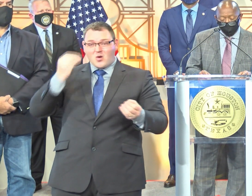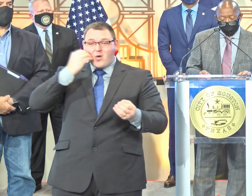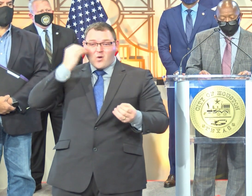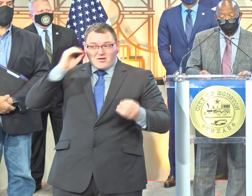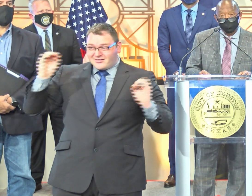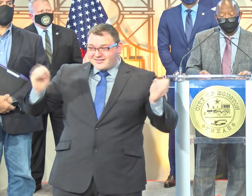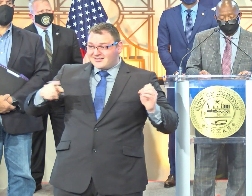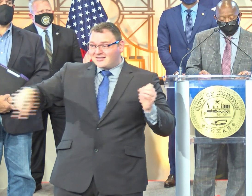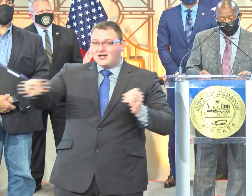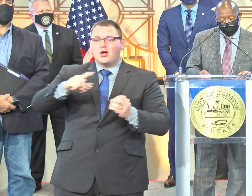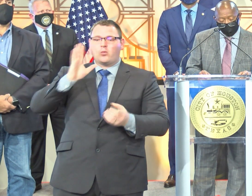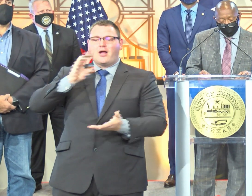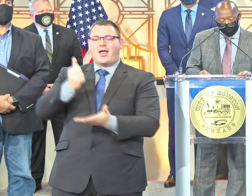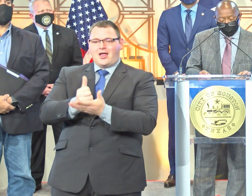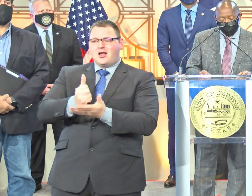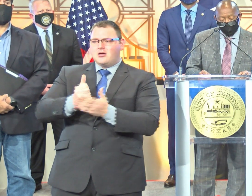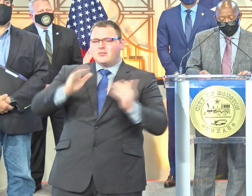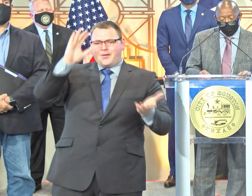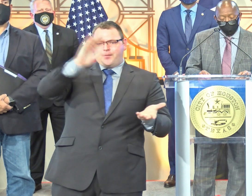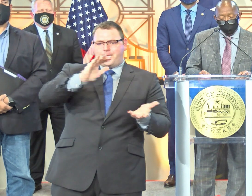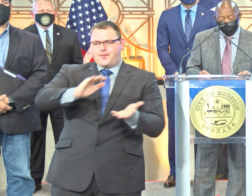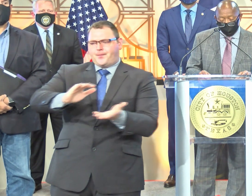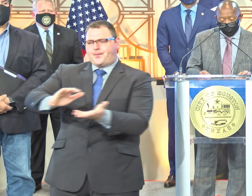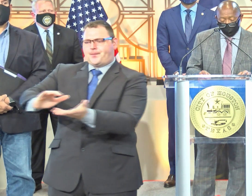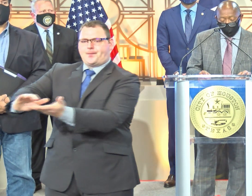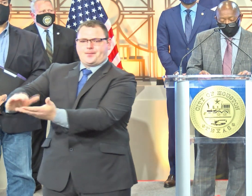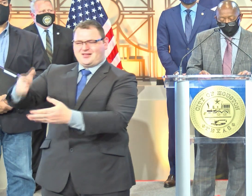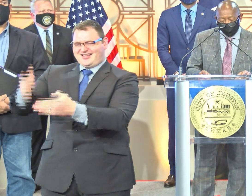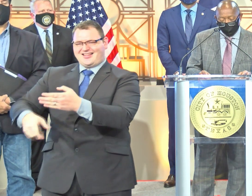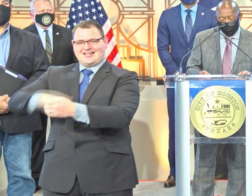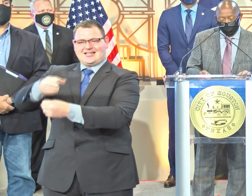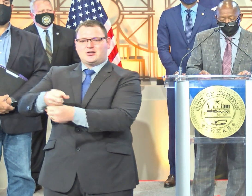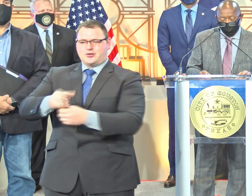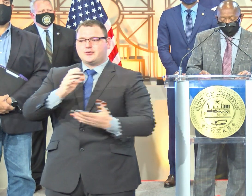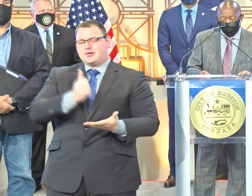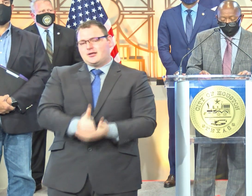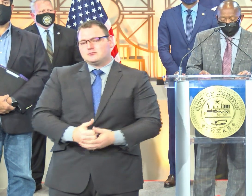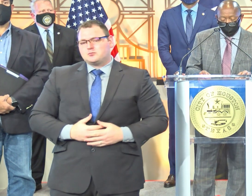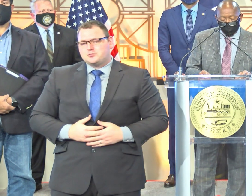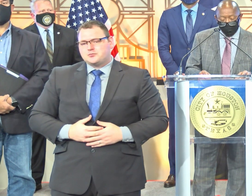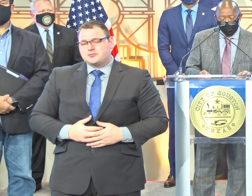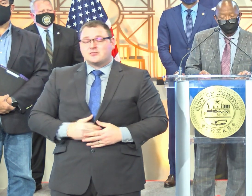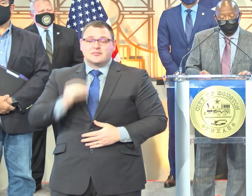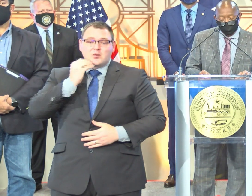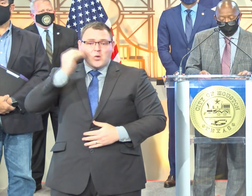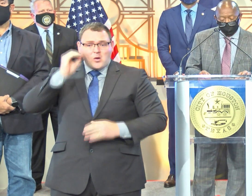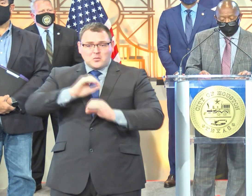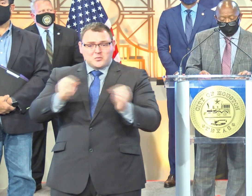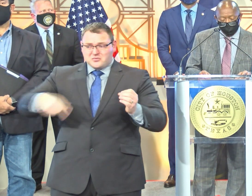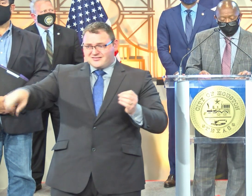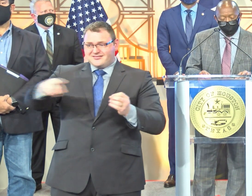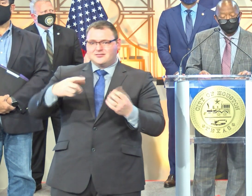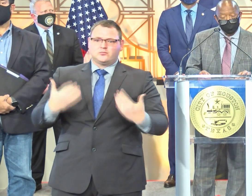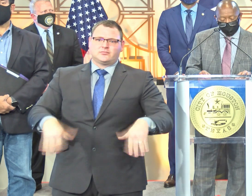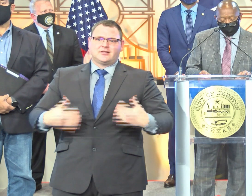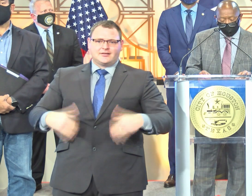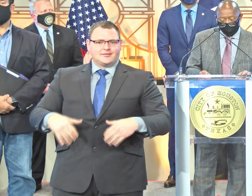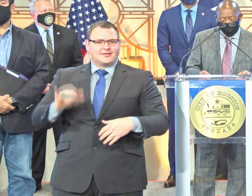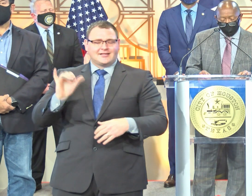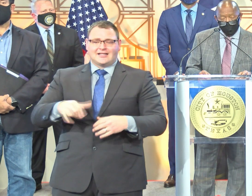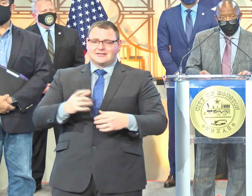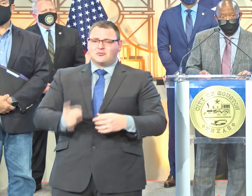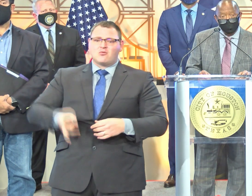reductions. We want, we need, and we will achieve a significant reduction of homelessness. And although much is unknown about the long-term